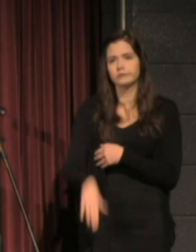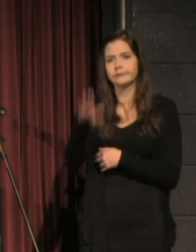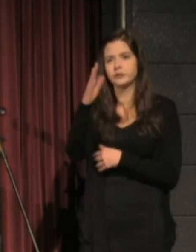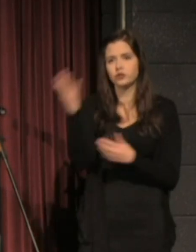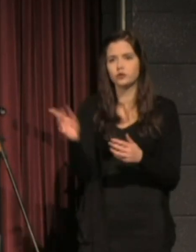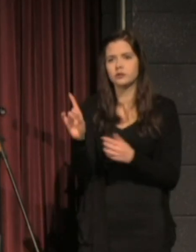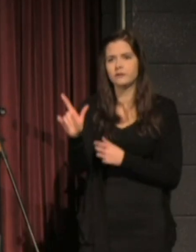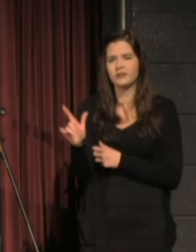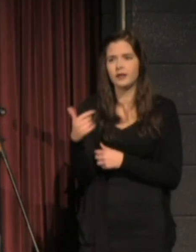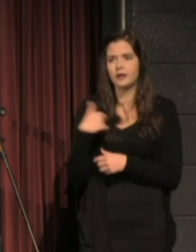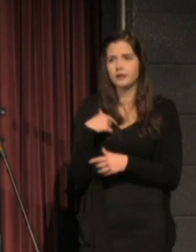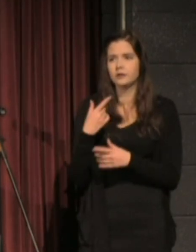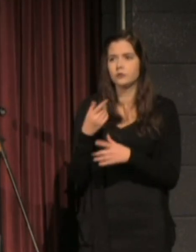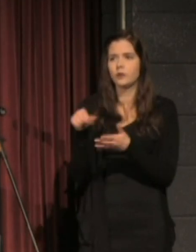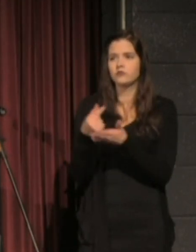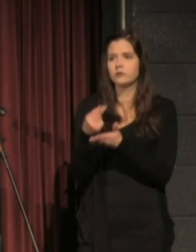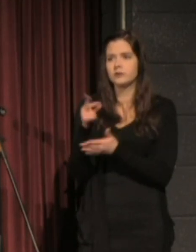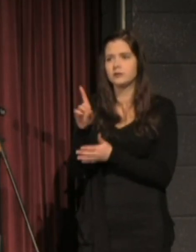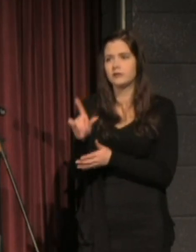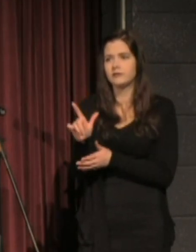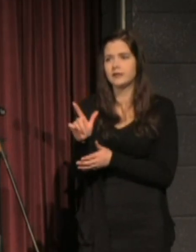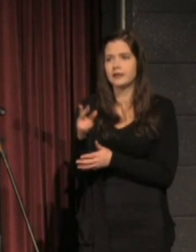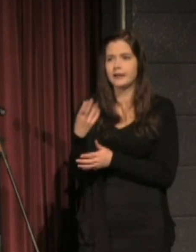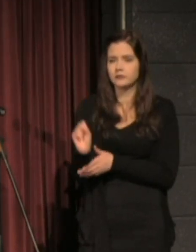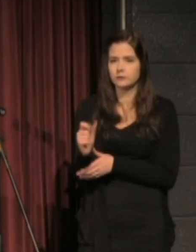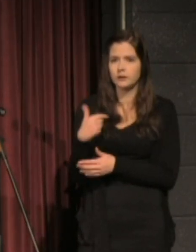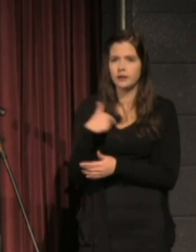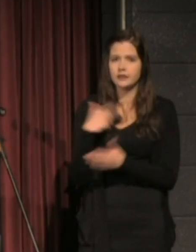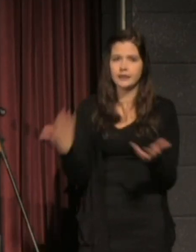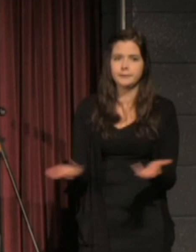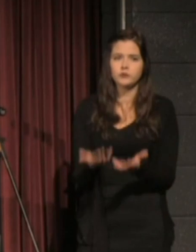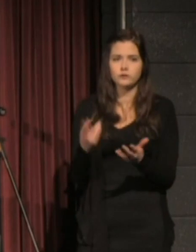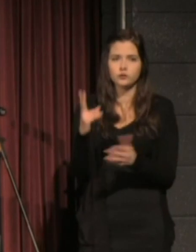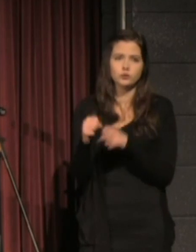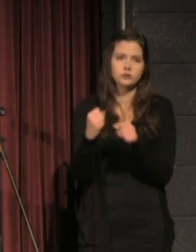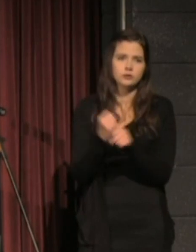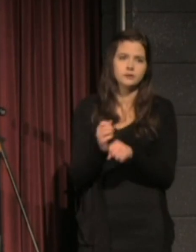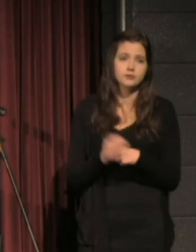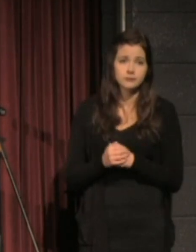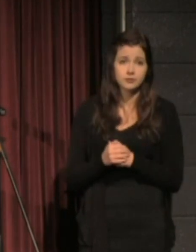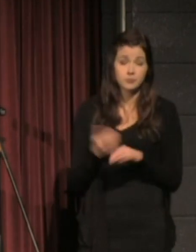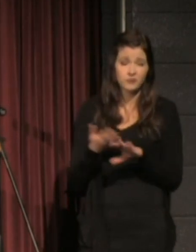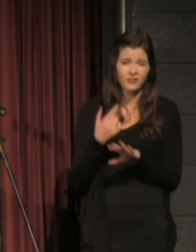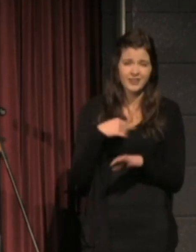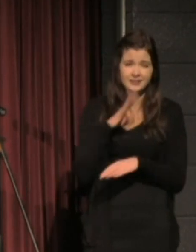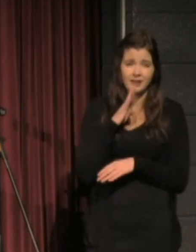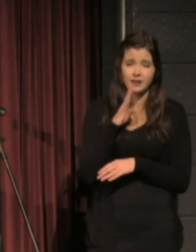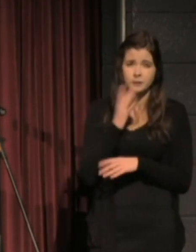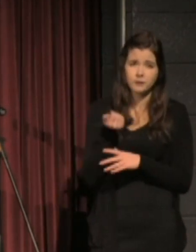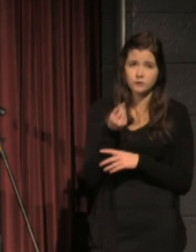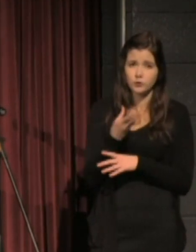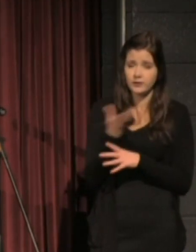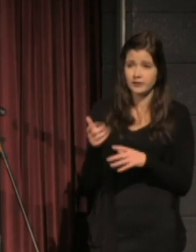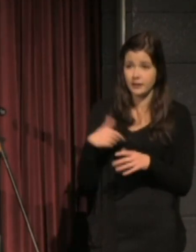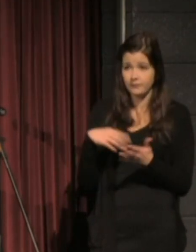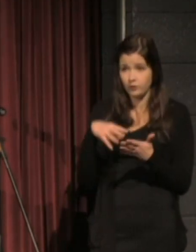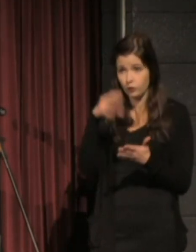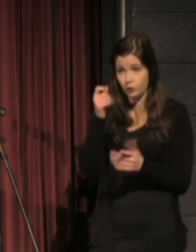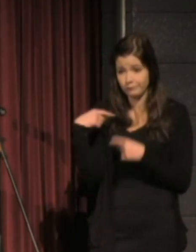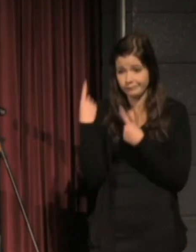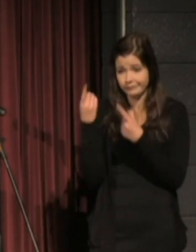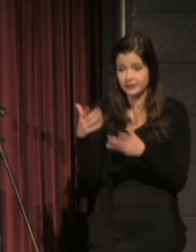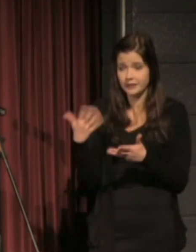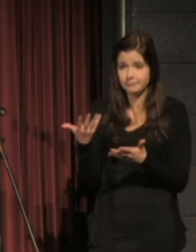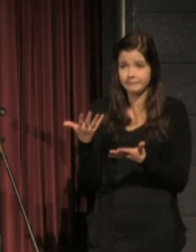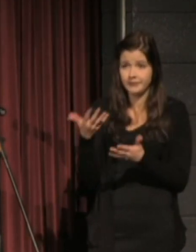graduated from DLHS, and I attended Lake Region for 2 years. Before I talk to you about a few things I've learned since leaving